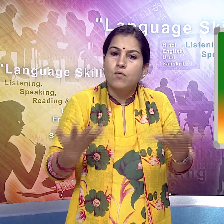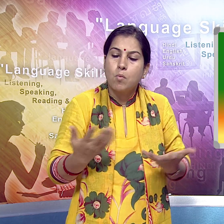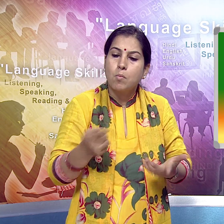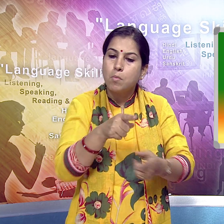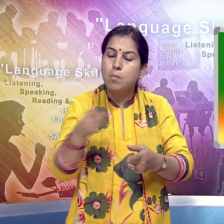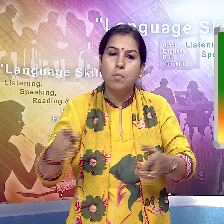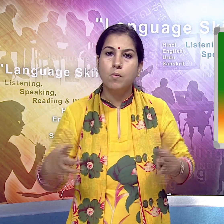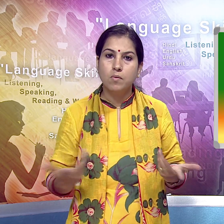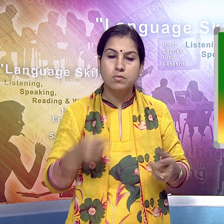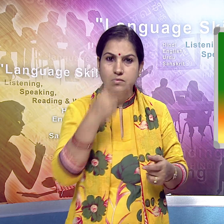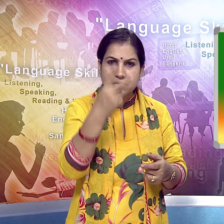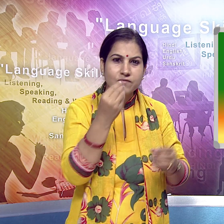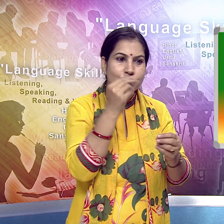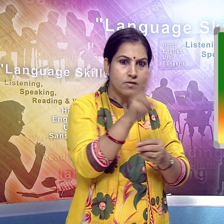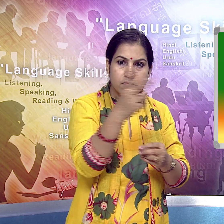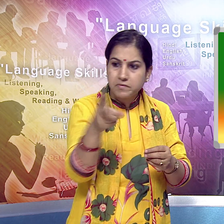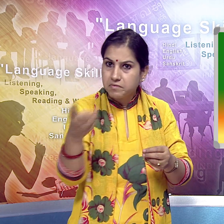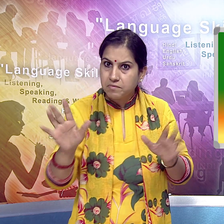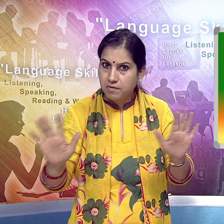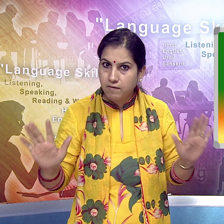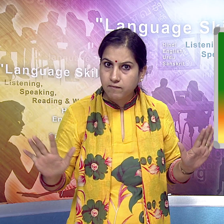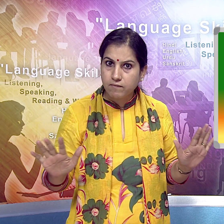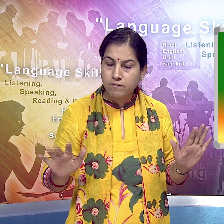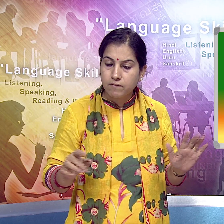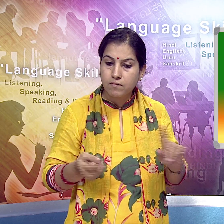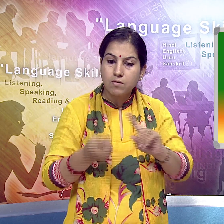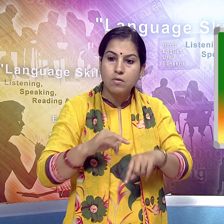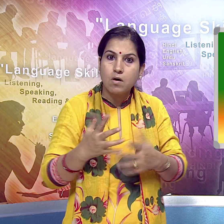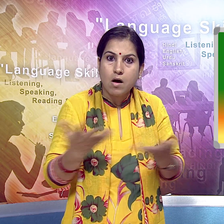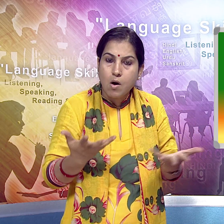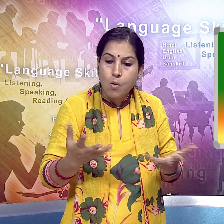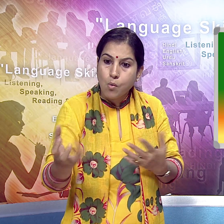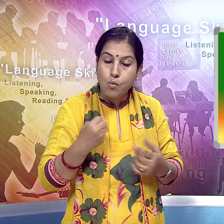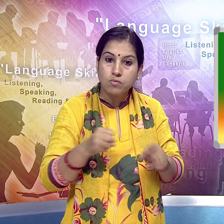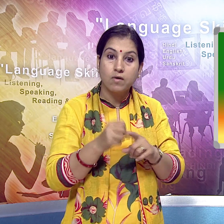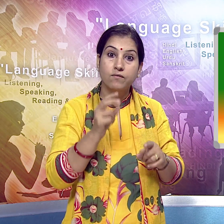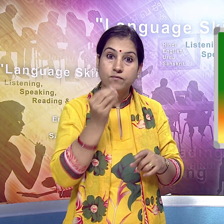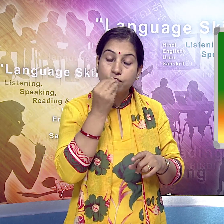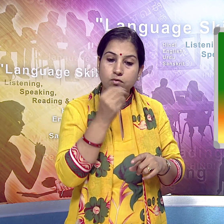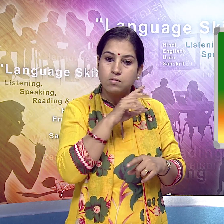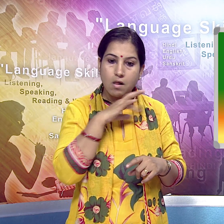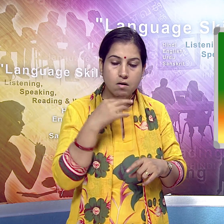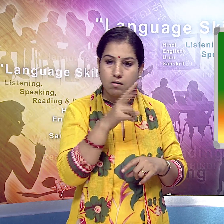food and there are lots of color in the